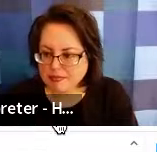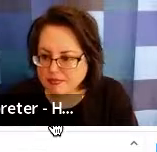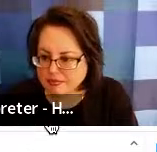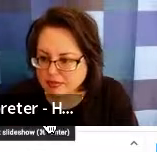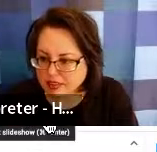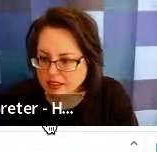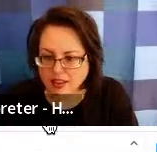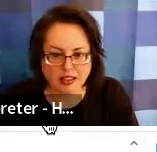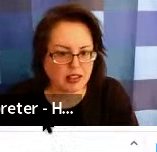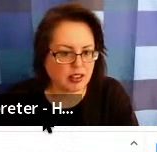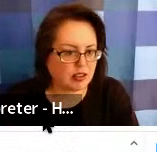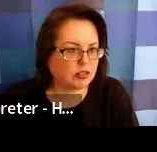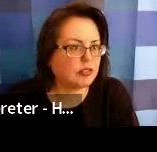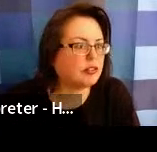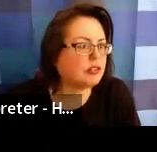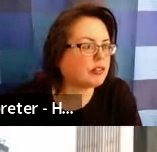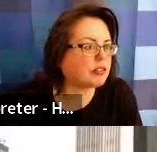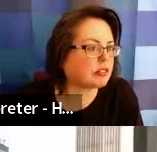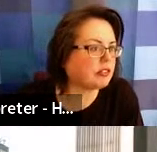Okay.